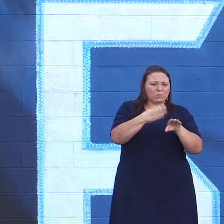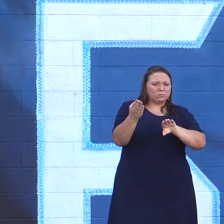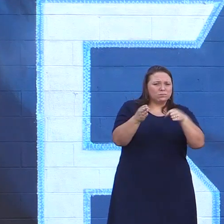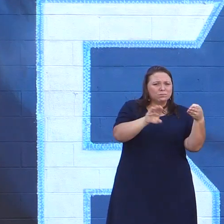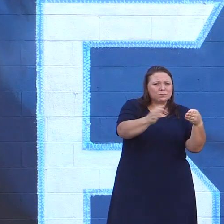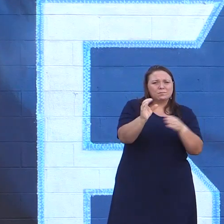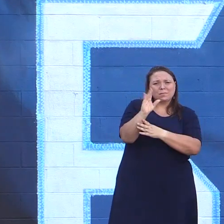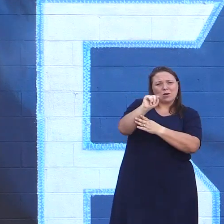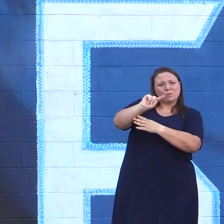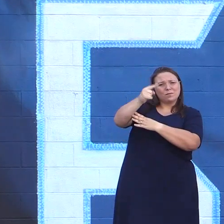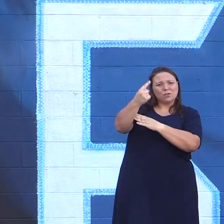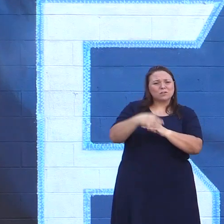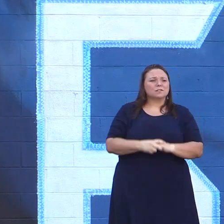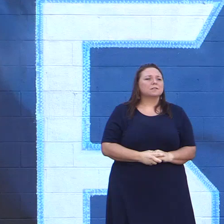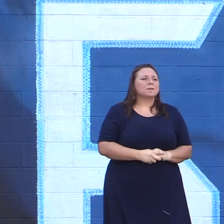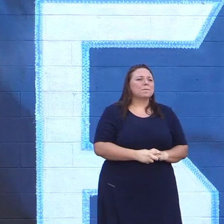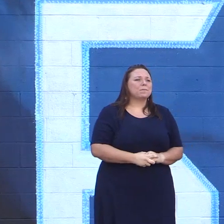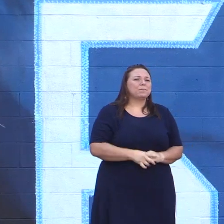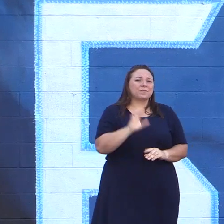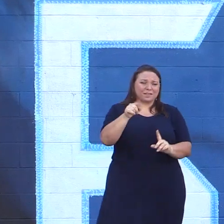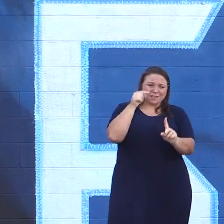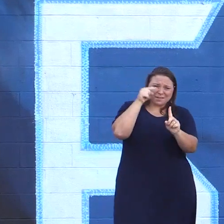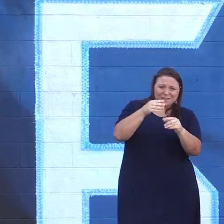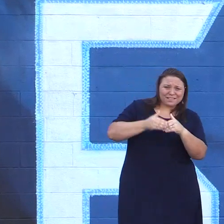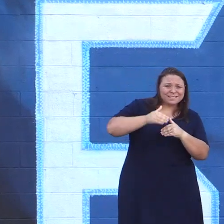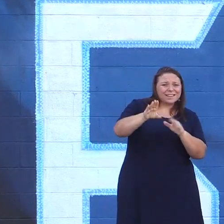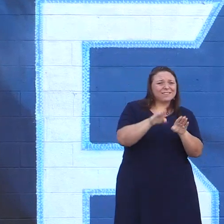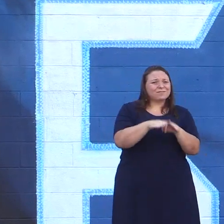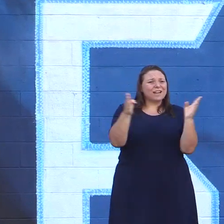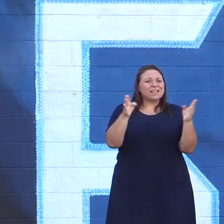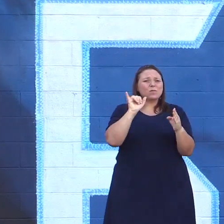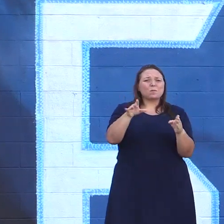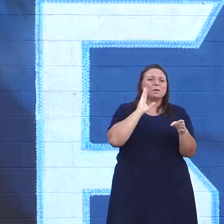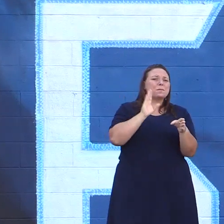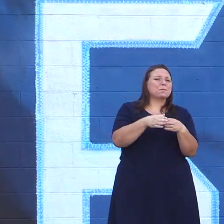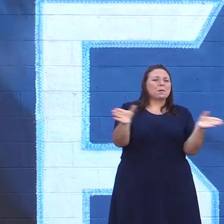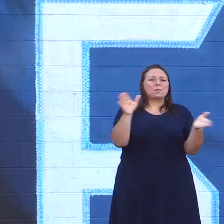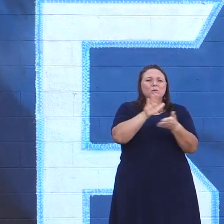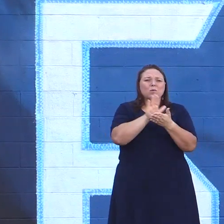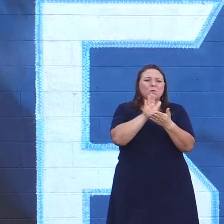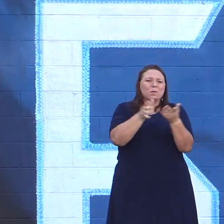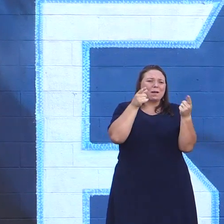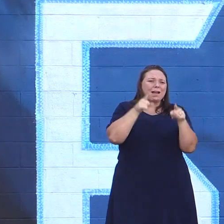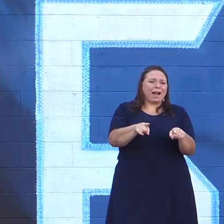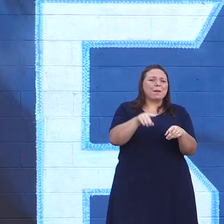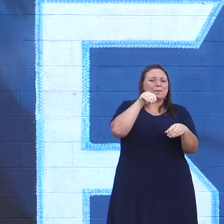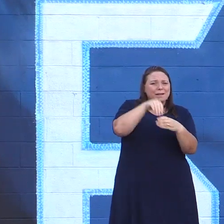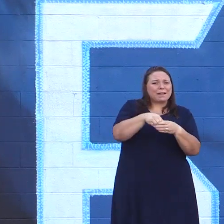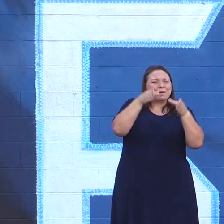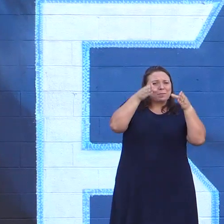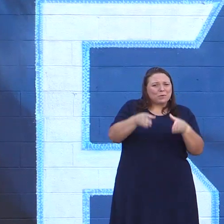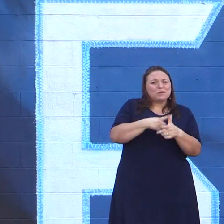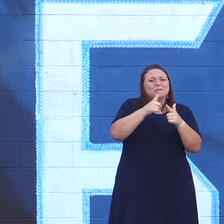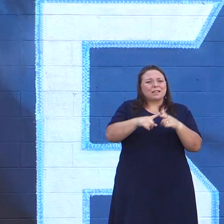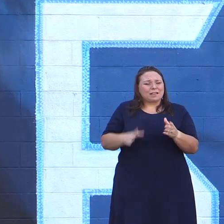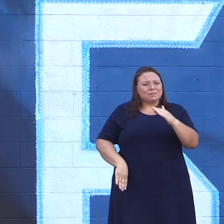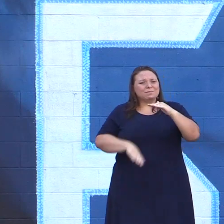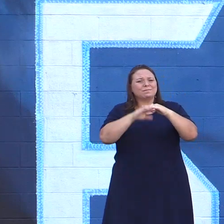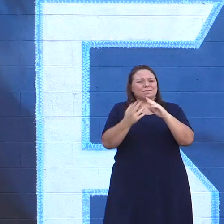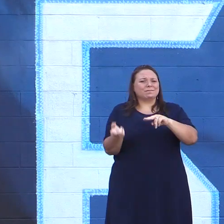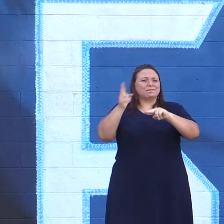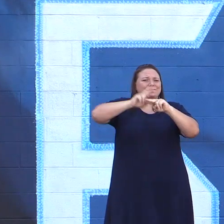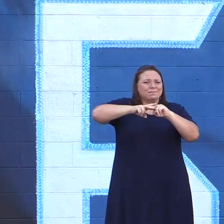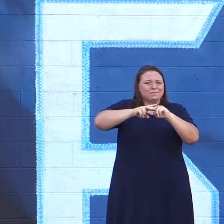1st. The markers of this next phase will be public school teaching in person, increased capacity at event spaces,